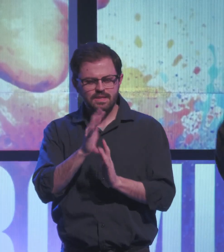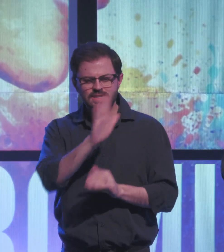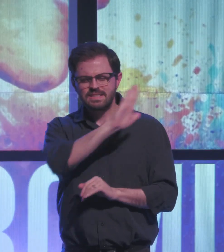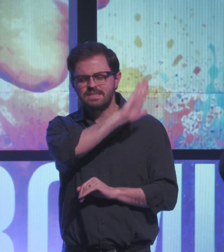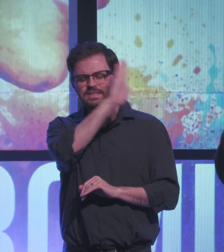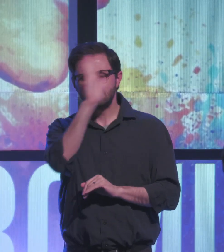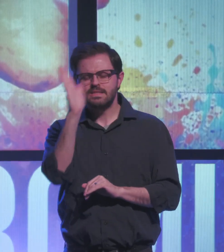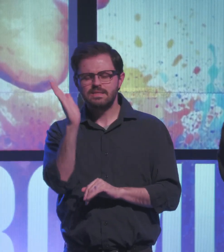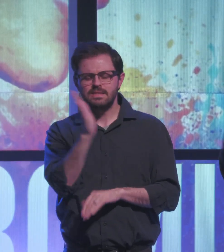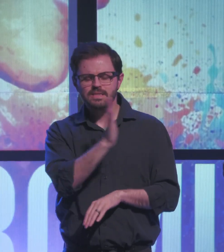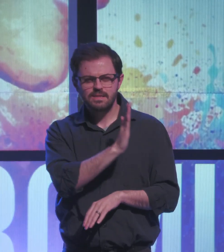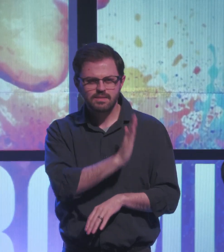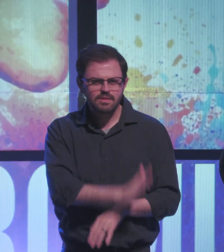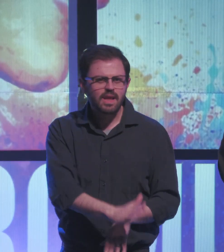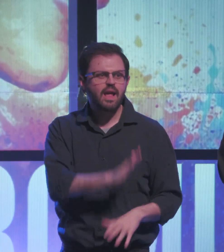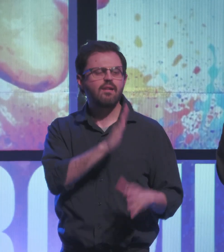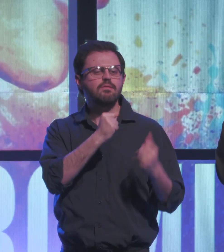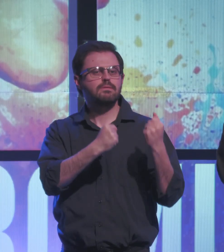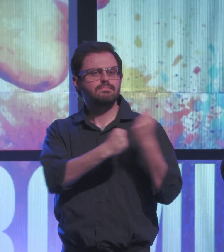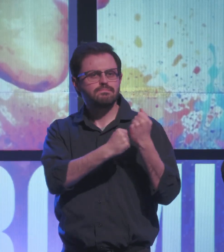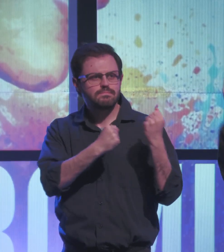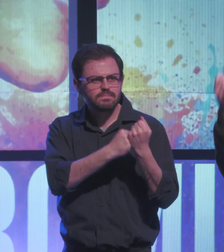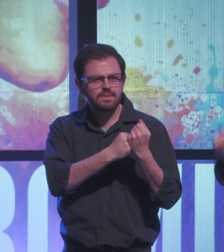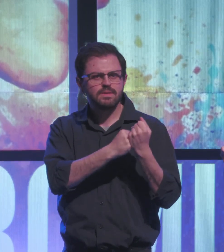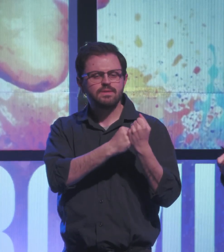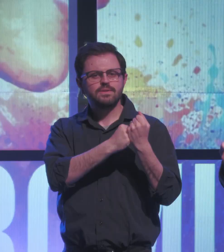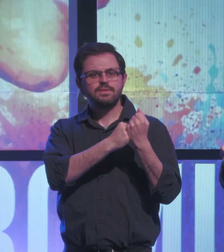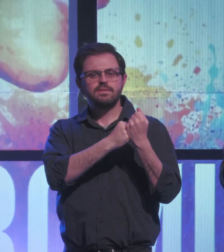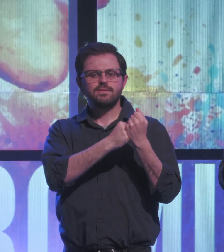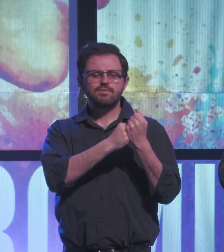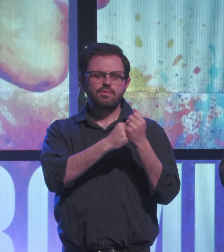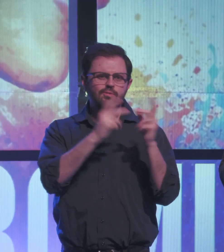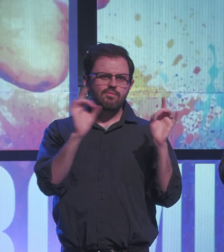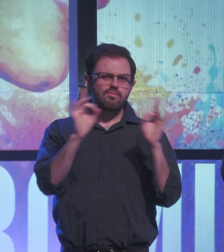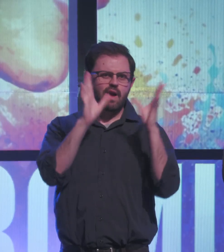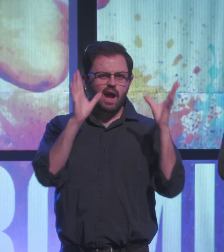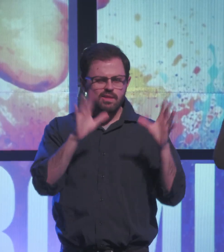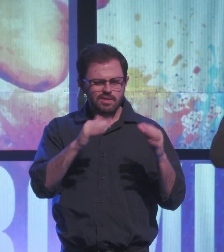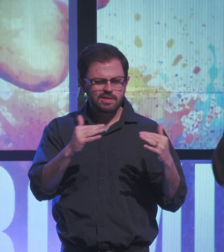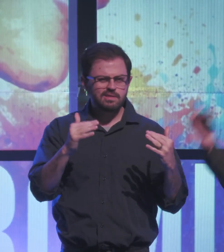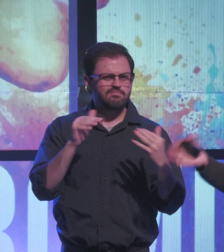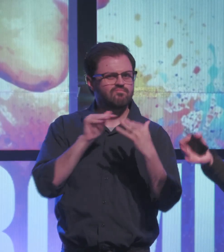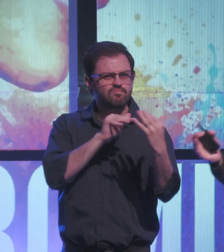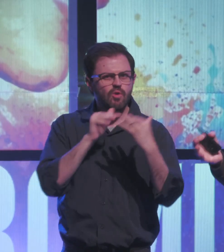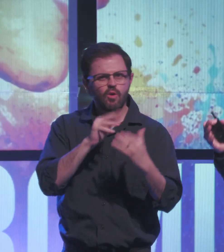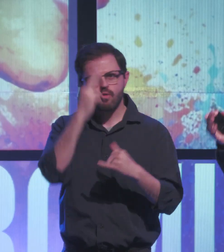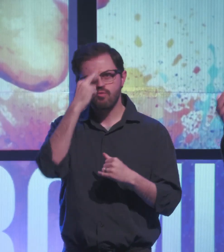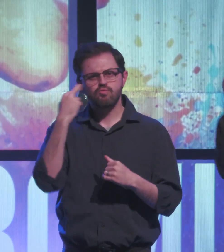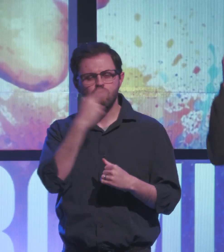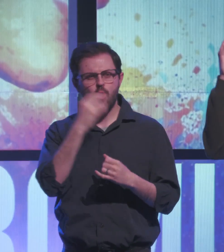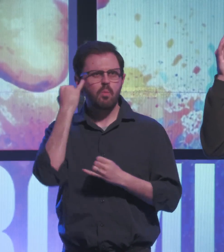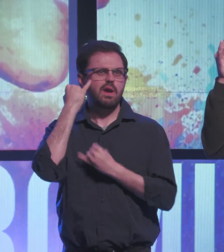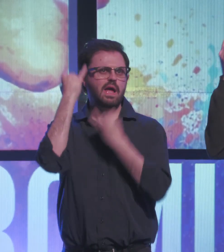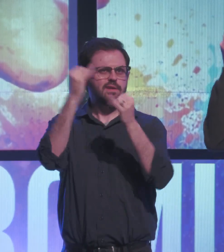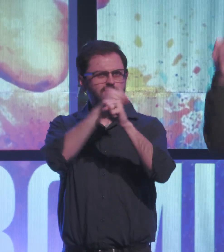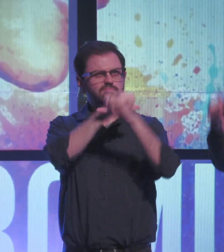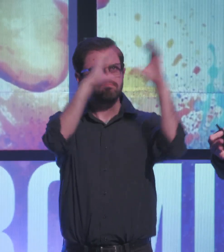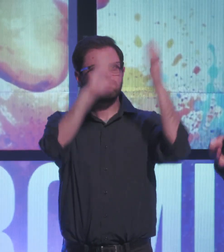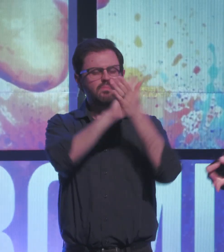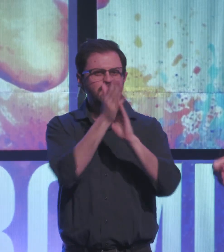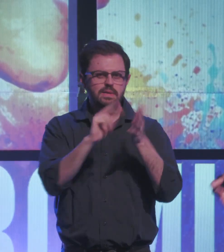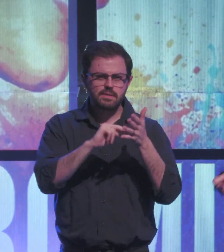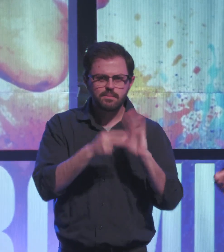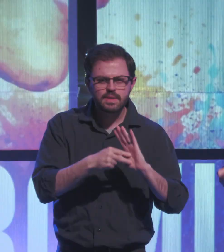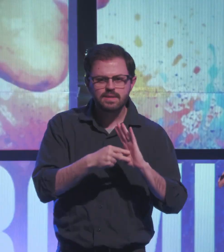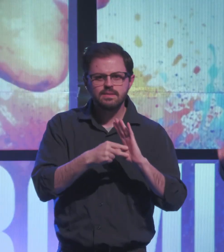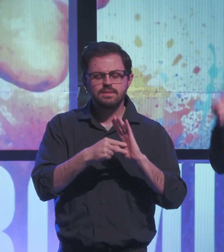endorse imperial Roman ideas of peace. Right? His whole march into Jerusalem that we celebrate